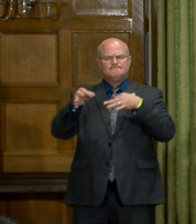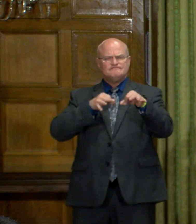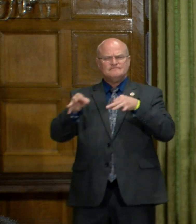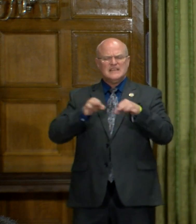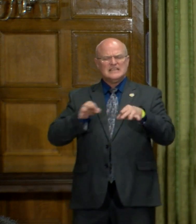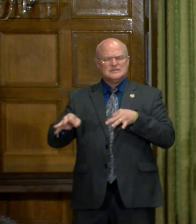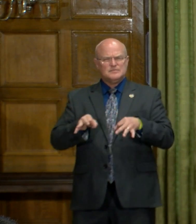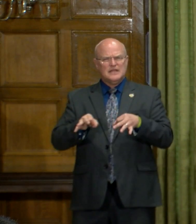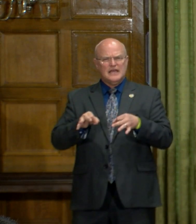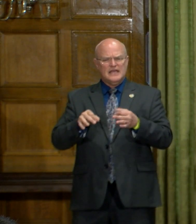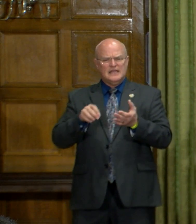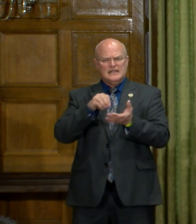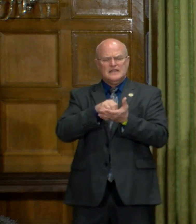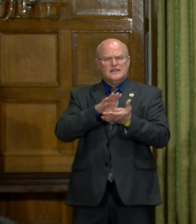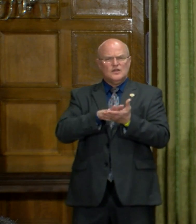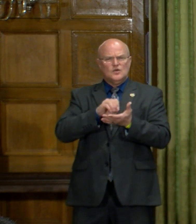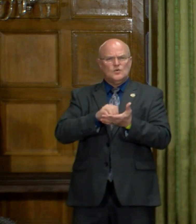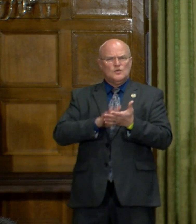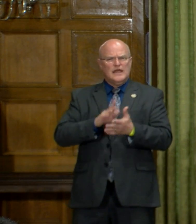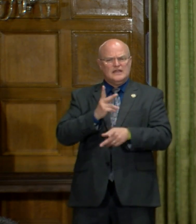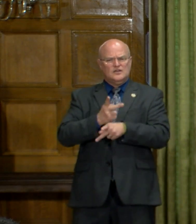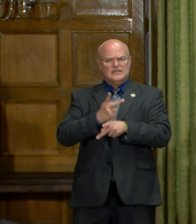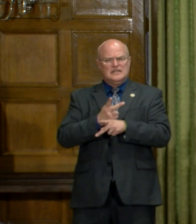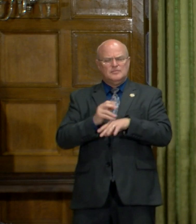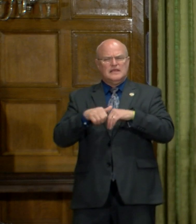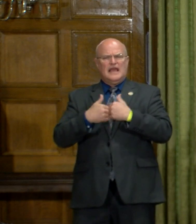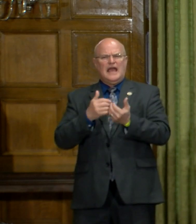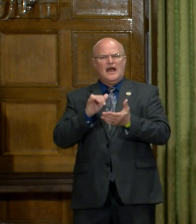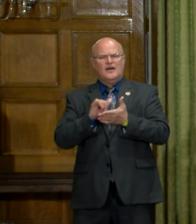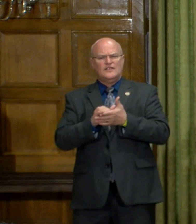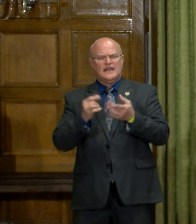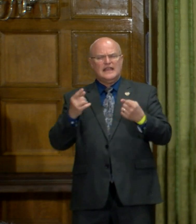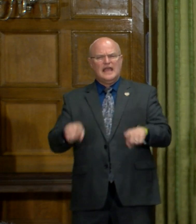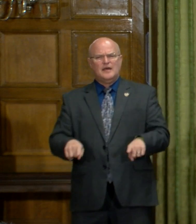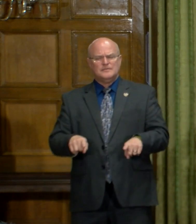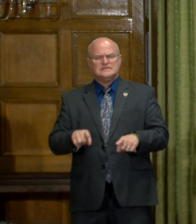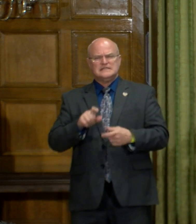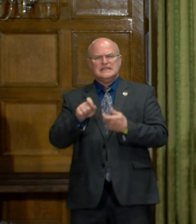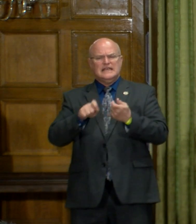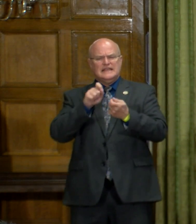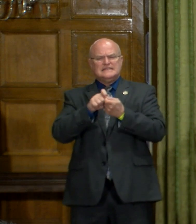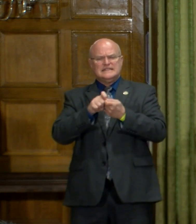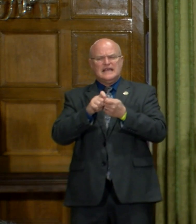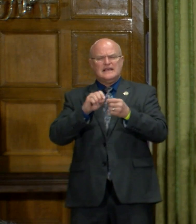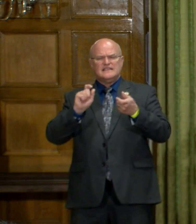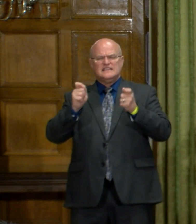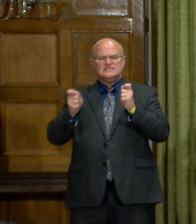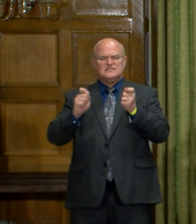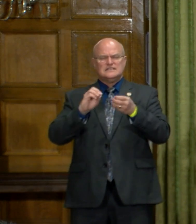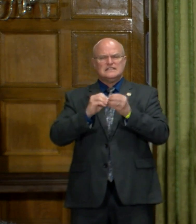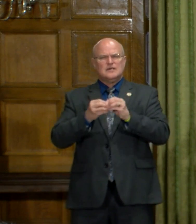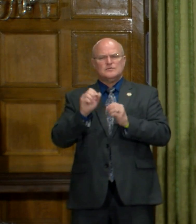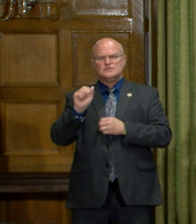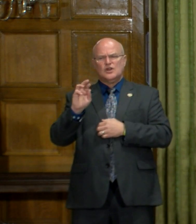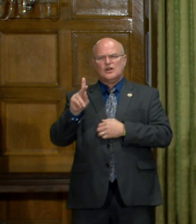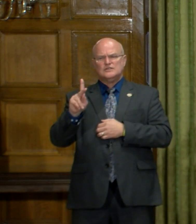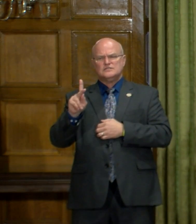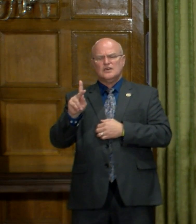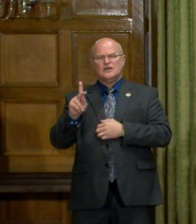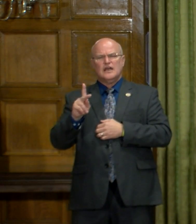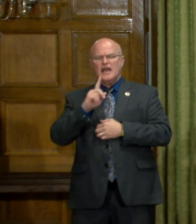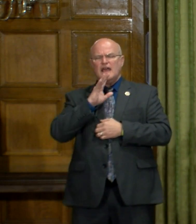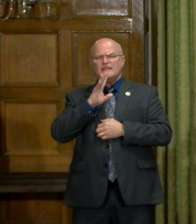the record-keeping process and how that may skew the case total and death toll numbers in Arkansas? And then also if you could